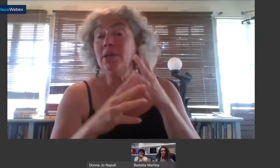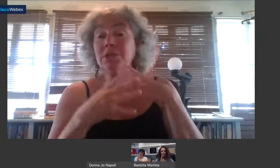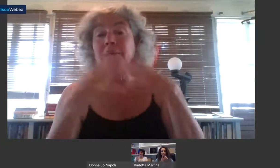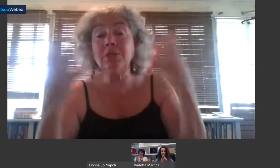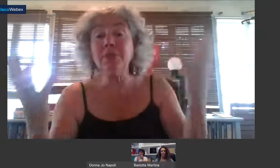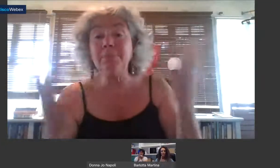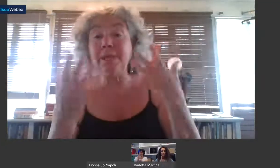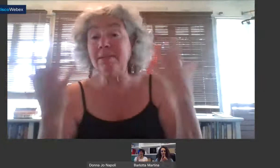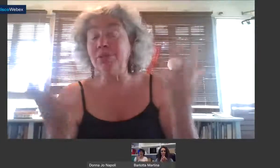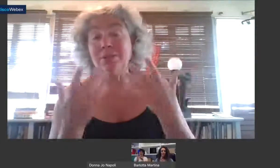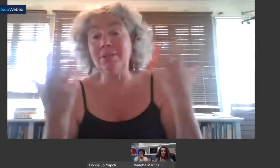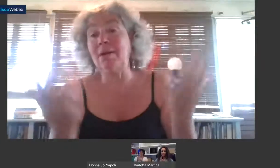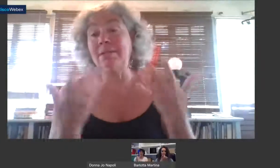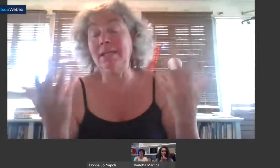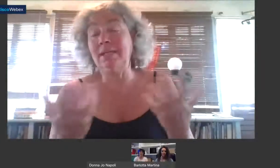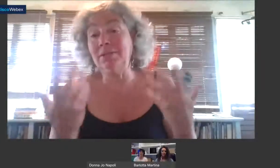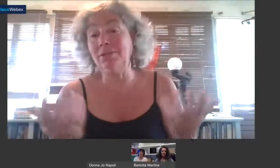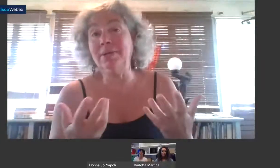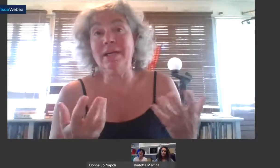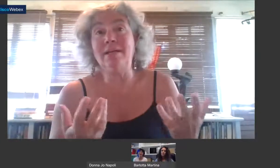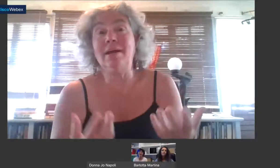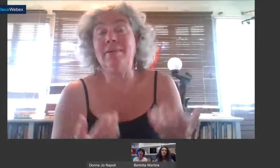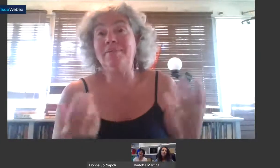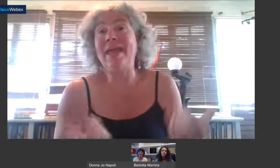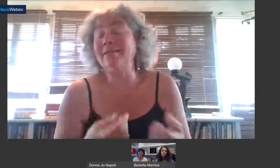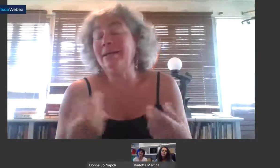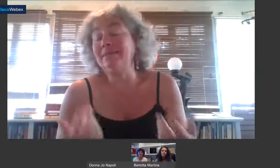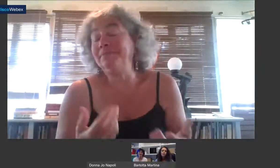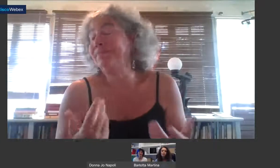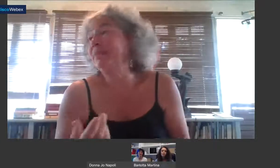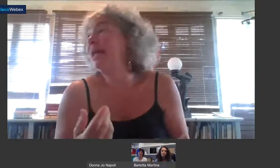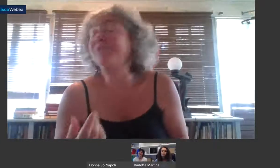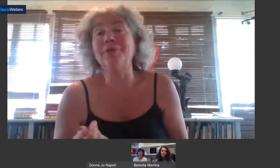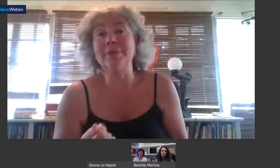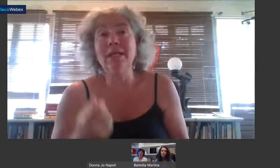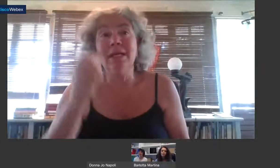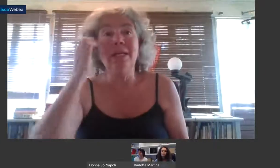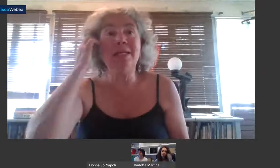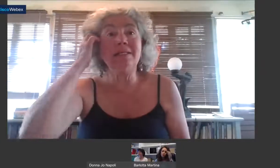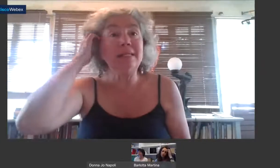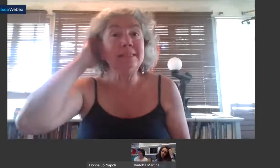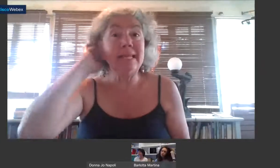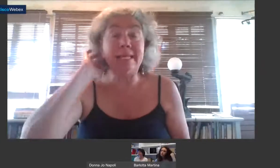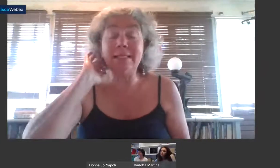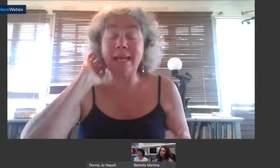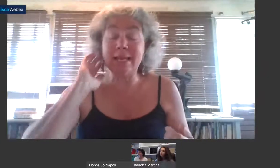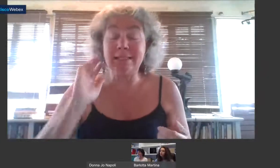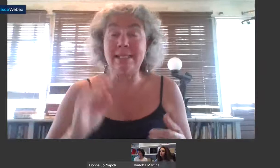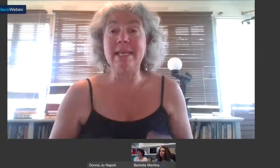So it could be that just articulatory comfort is at stake.